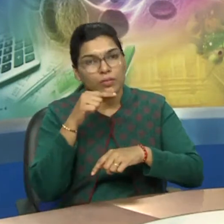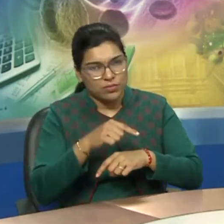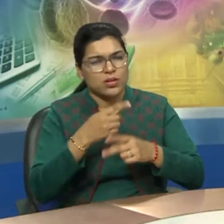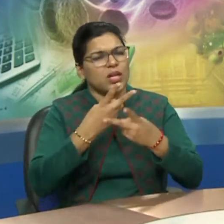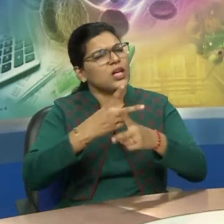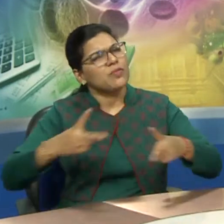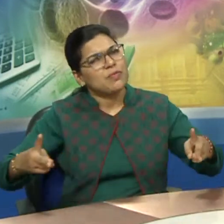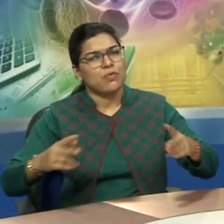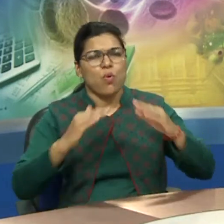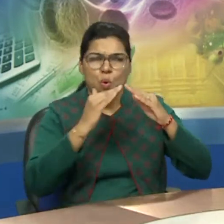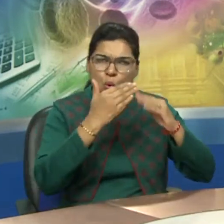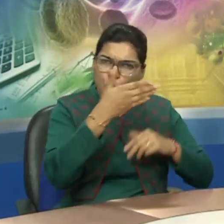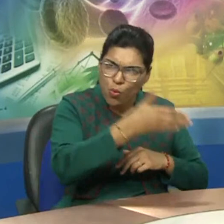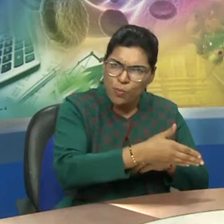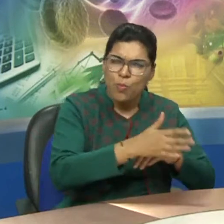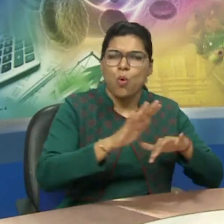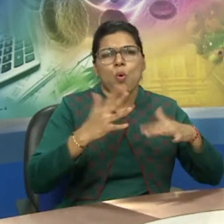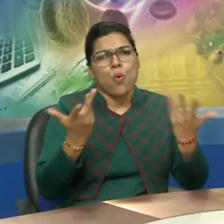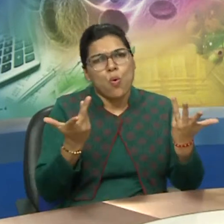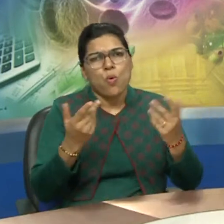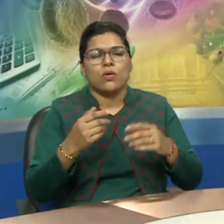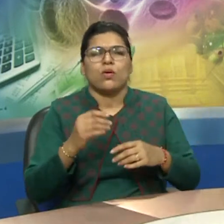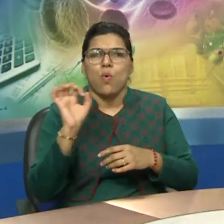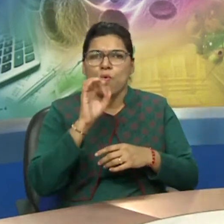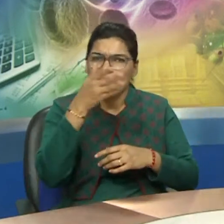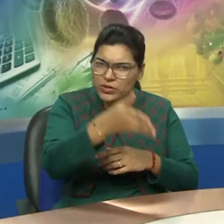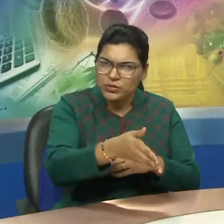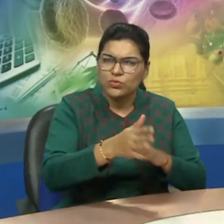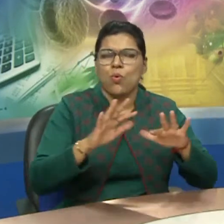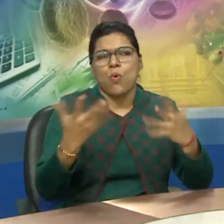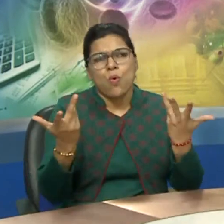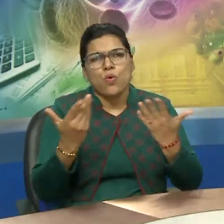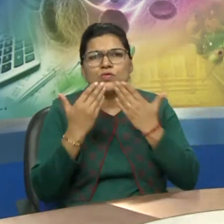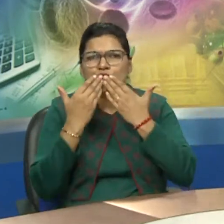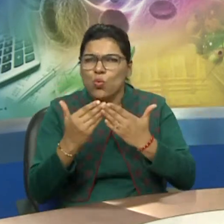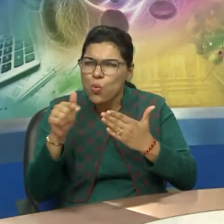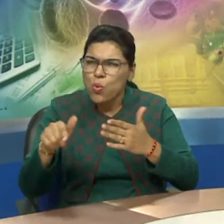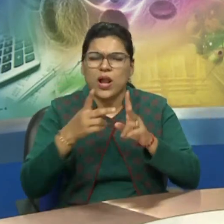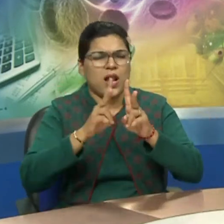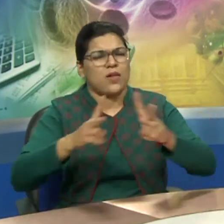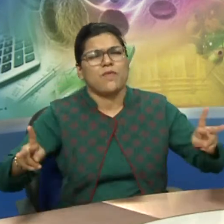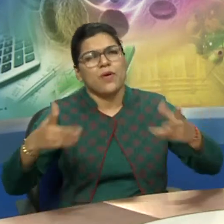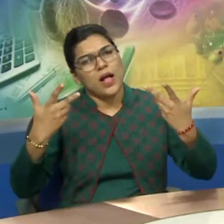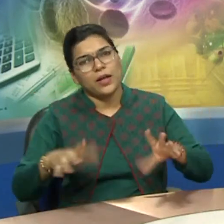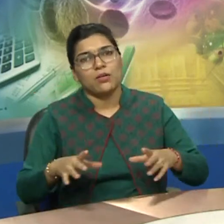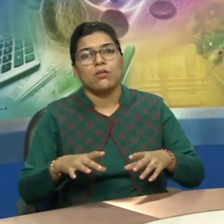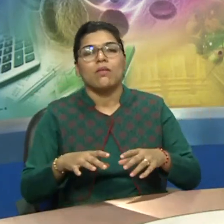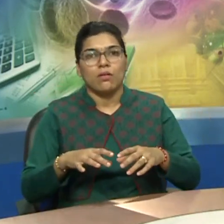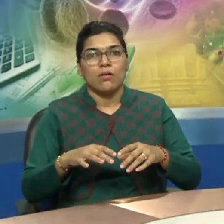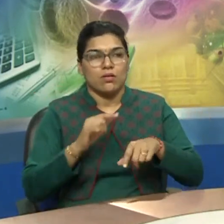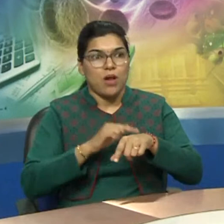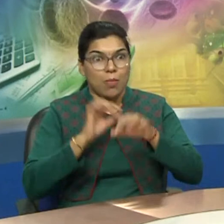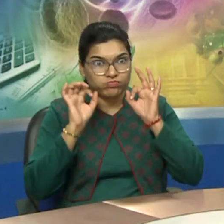Disorganized is the opposite of organized work. Something which is correct, appropriate, according to the